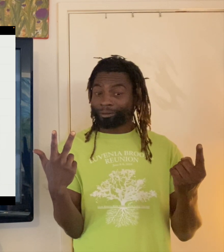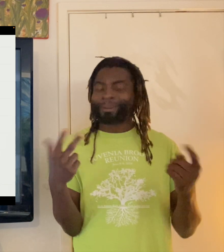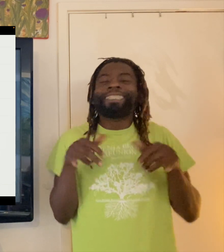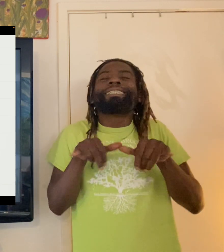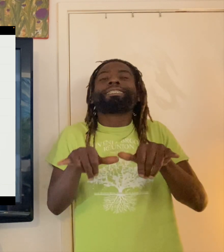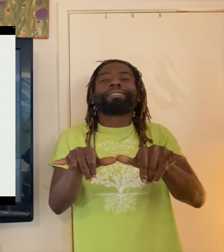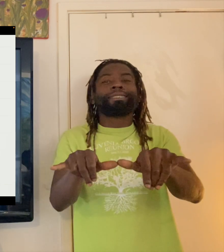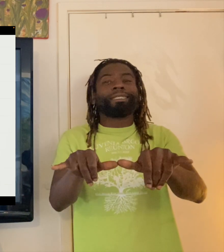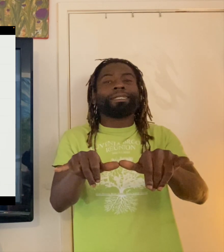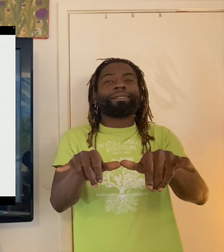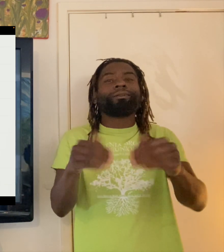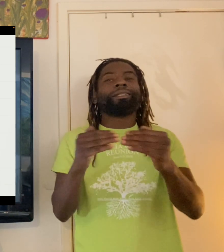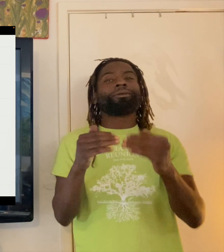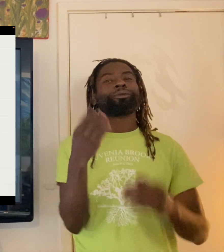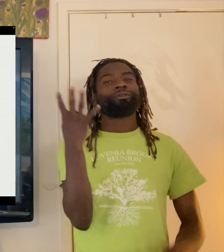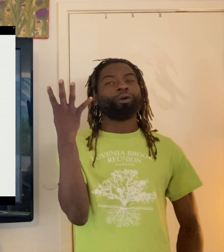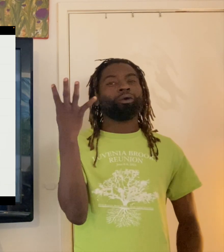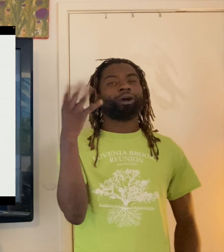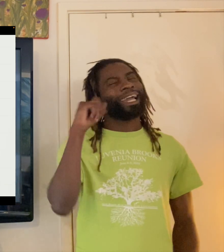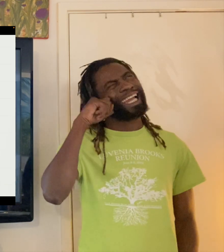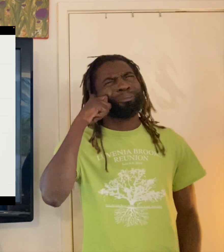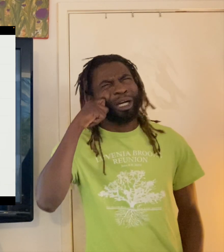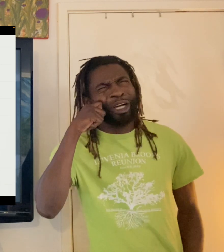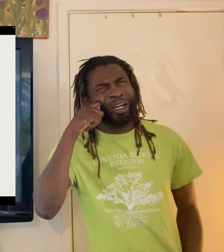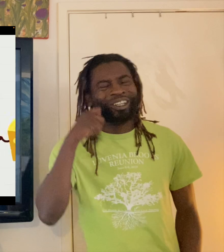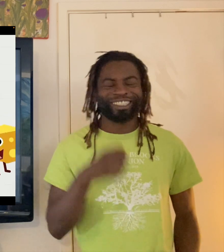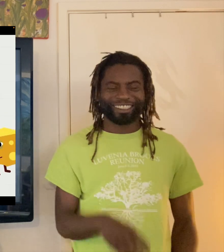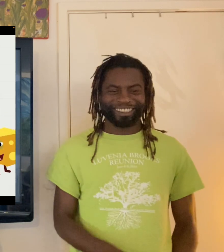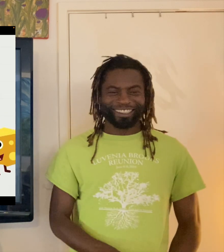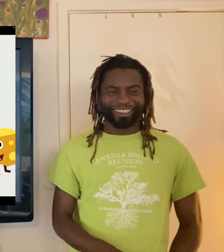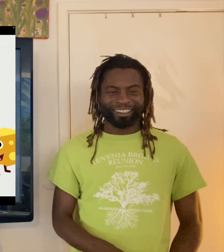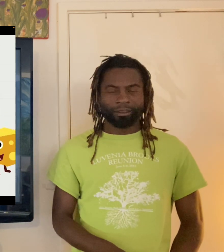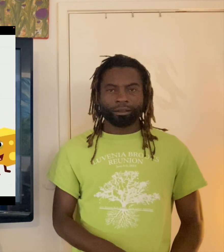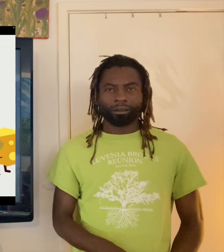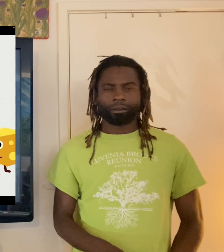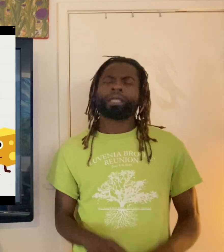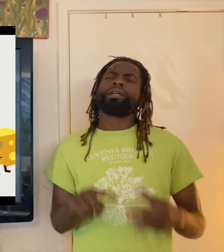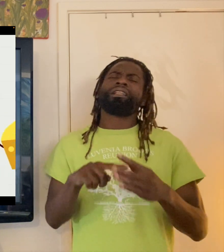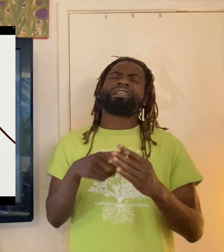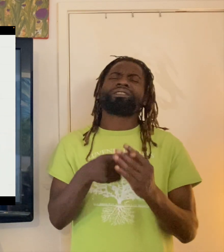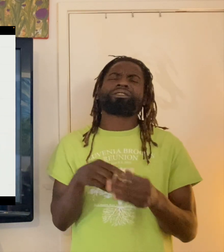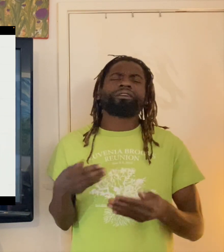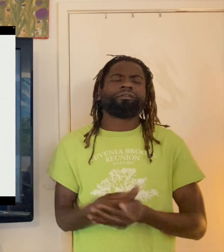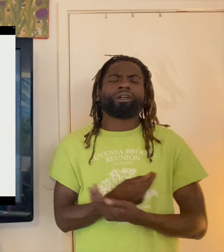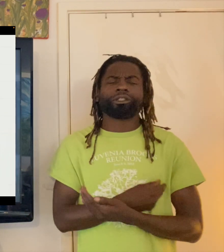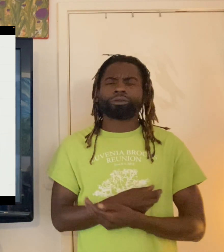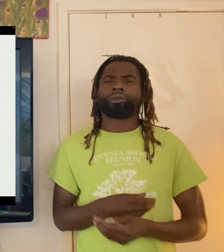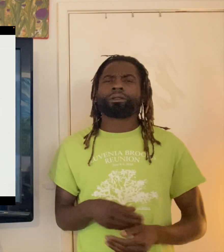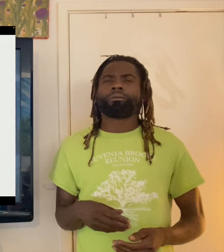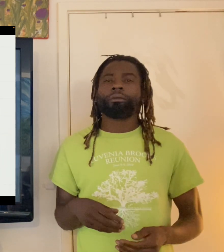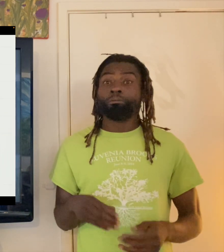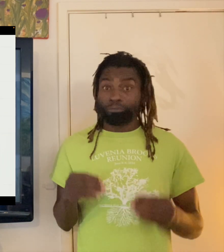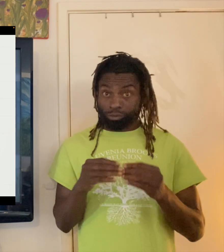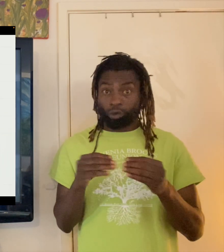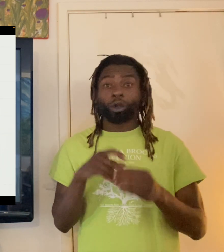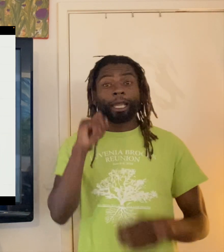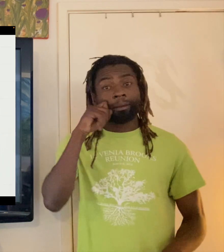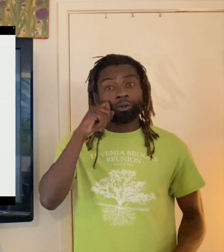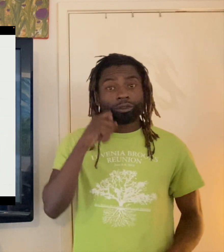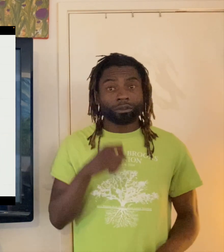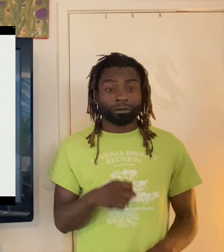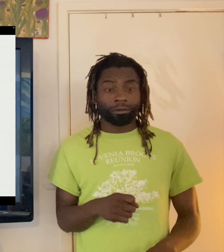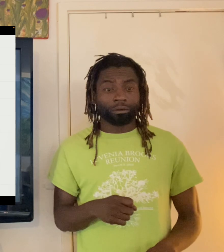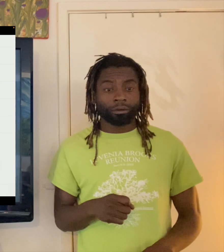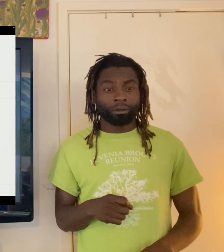3 apples there. But we still have 4 apples. Apples! Okay, let us start again with some more